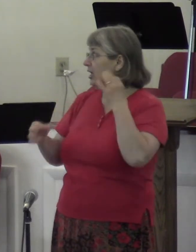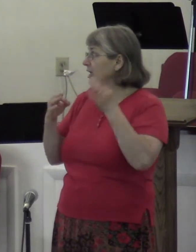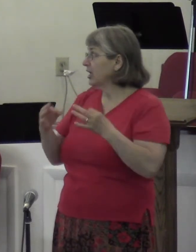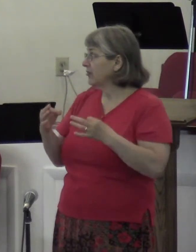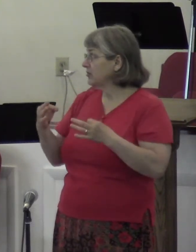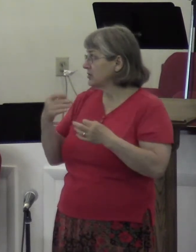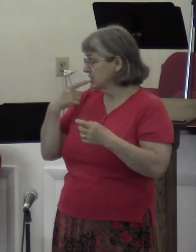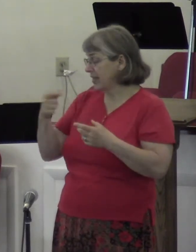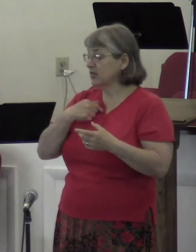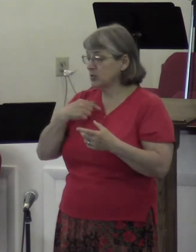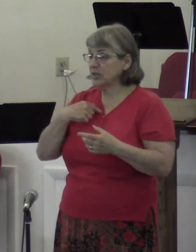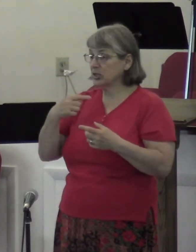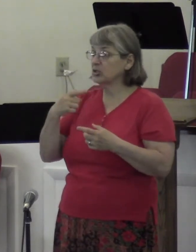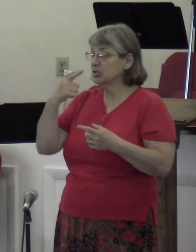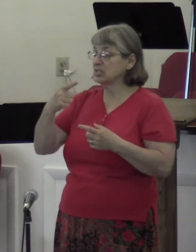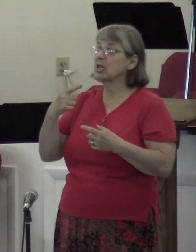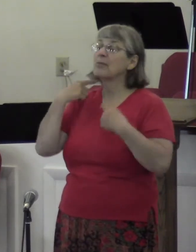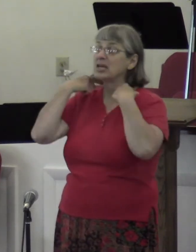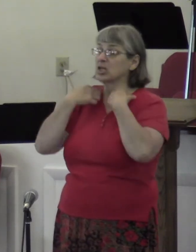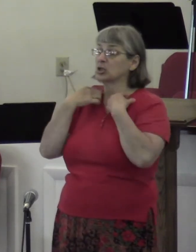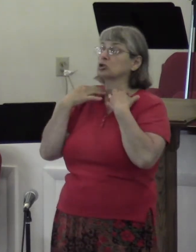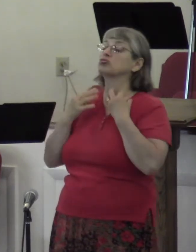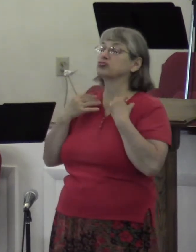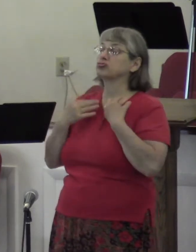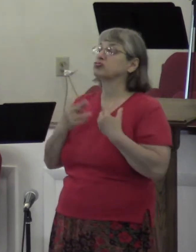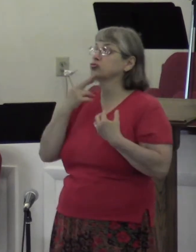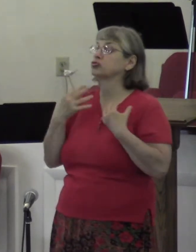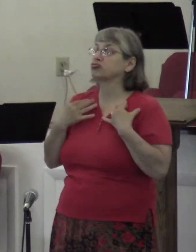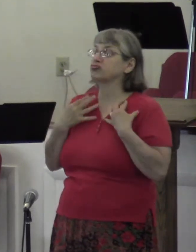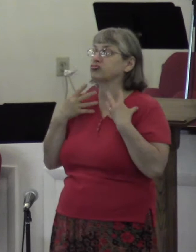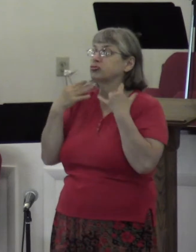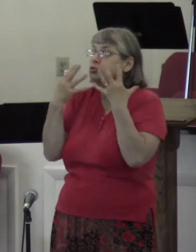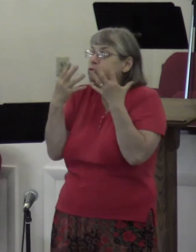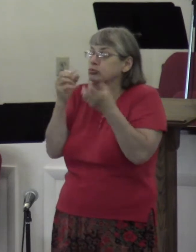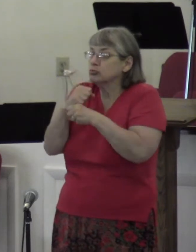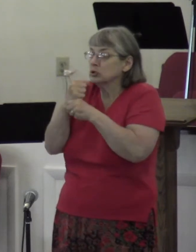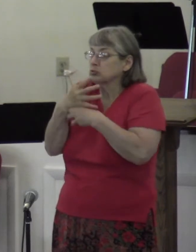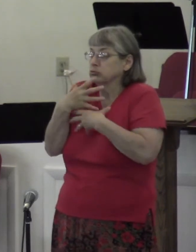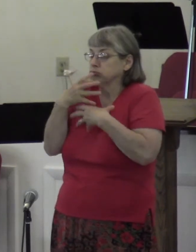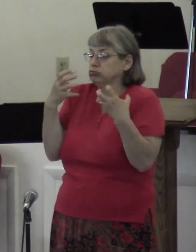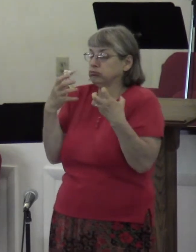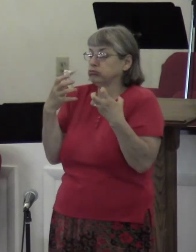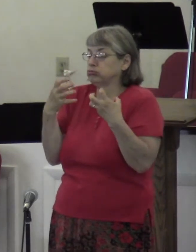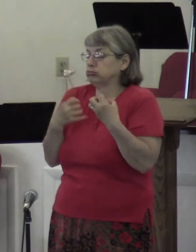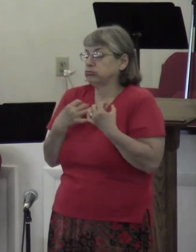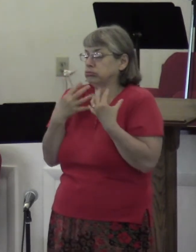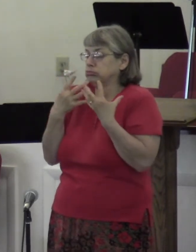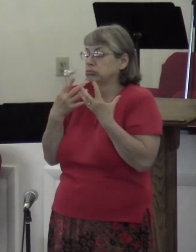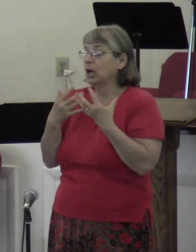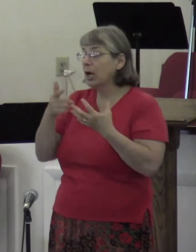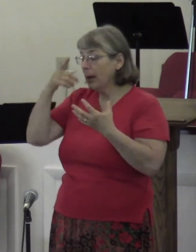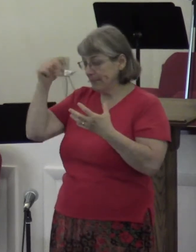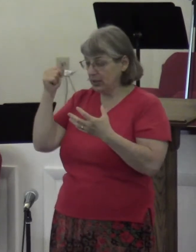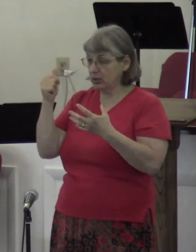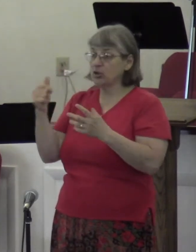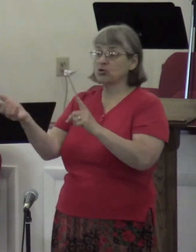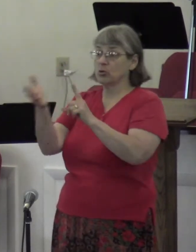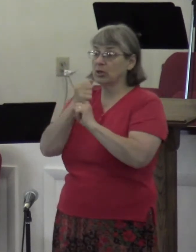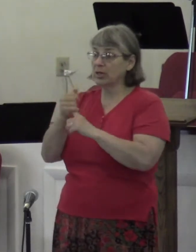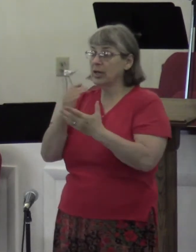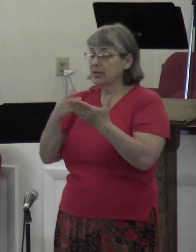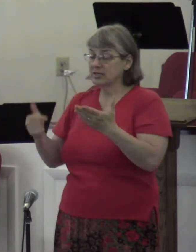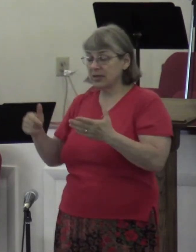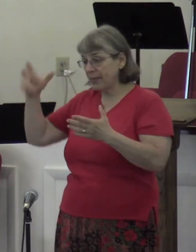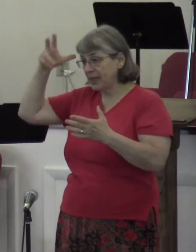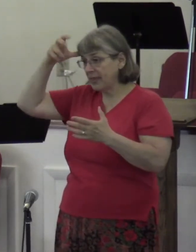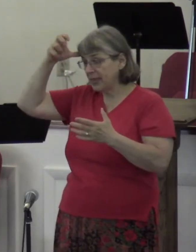red. And it'll go all the way up through here because it makes me mad. Because we are claiming something that the